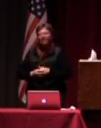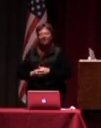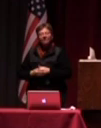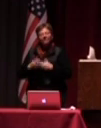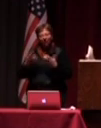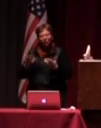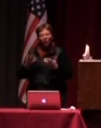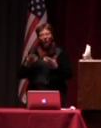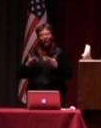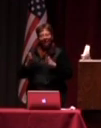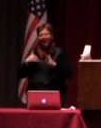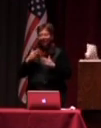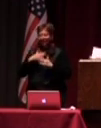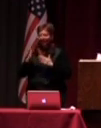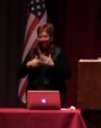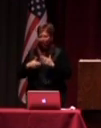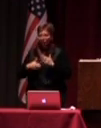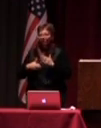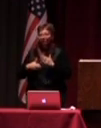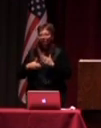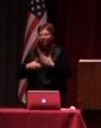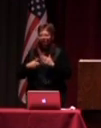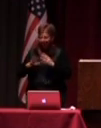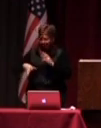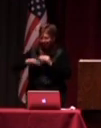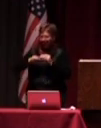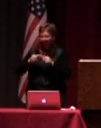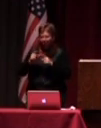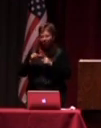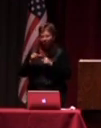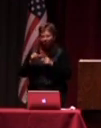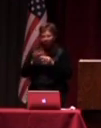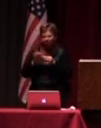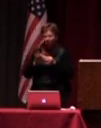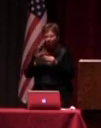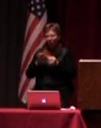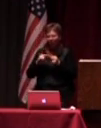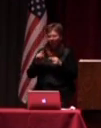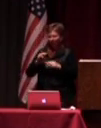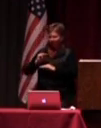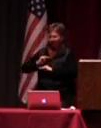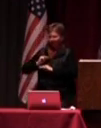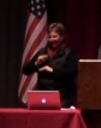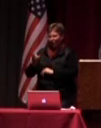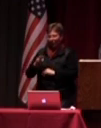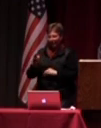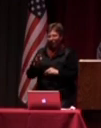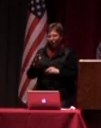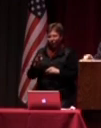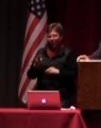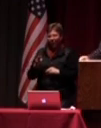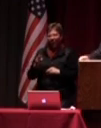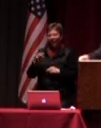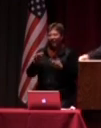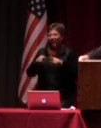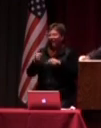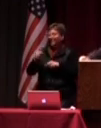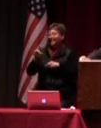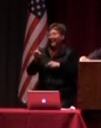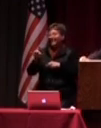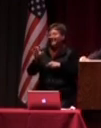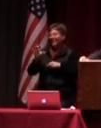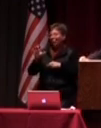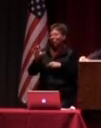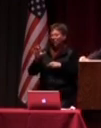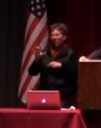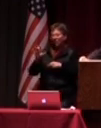So let me finish by picking up his story again and returning to the military history. In 1800,